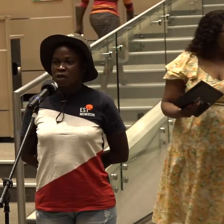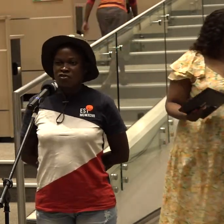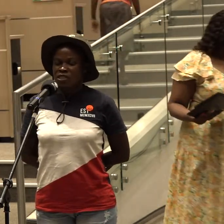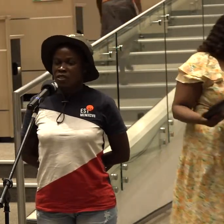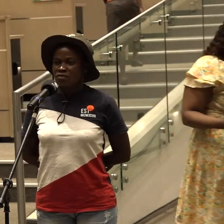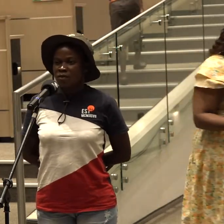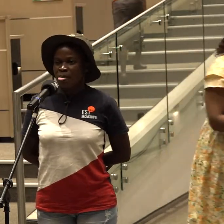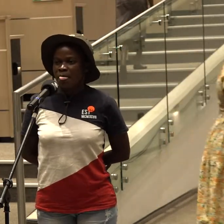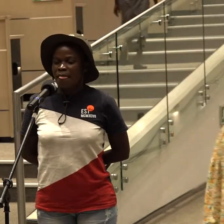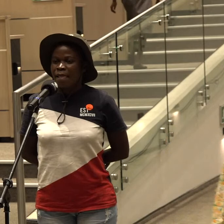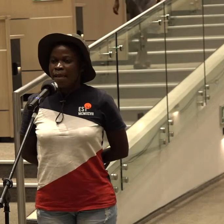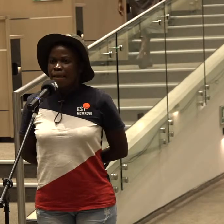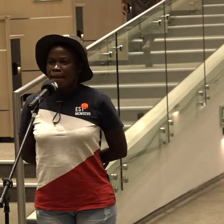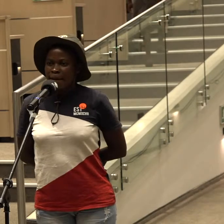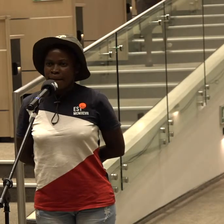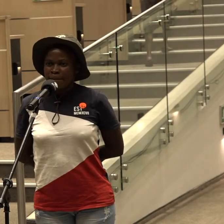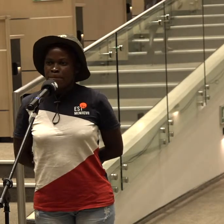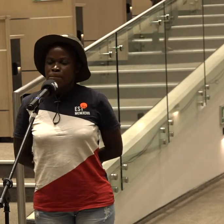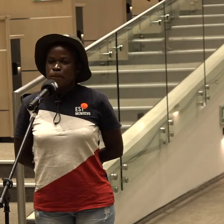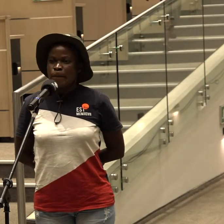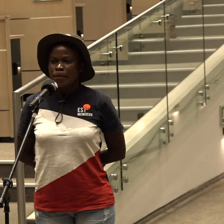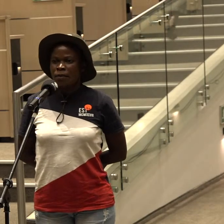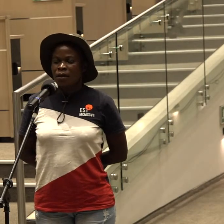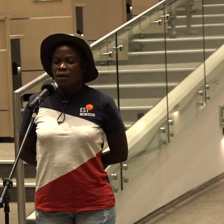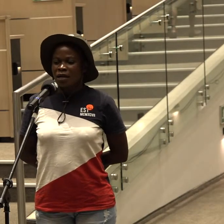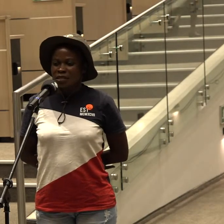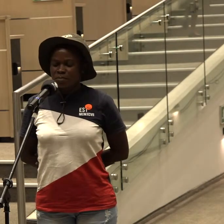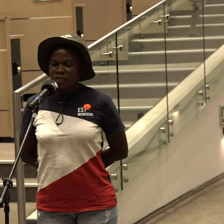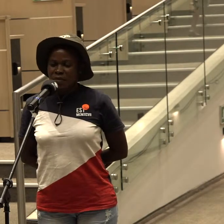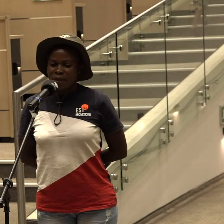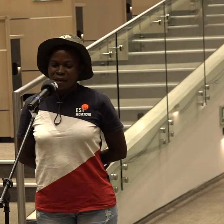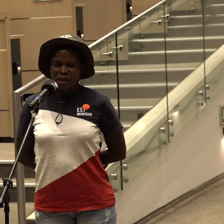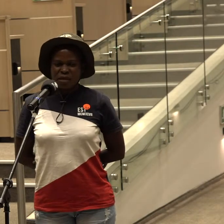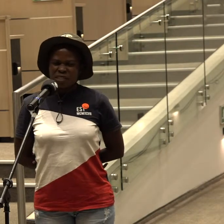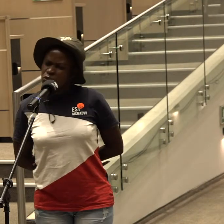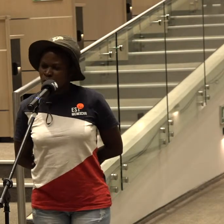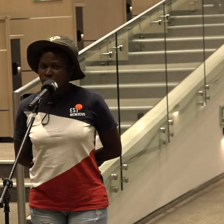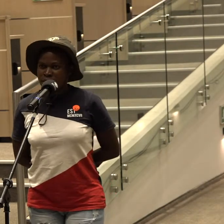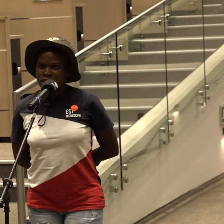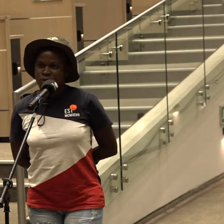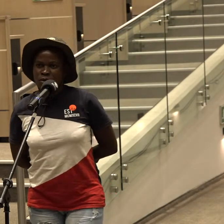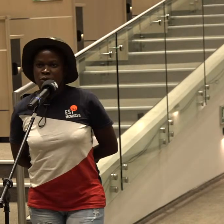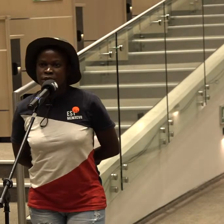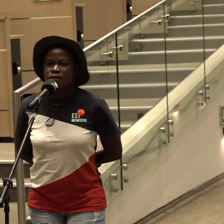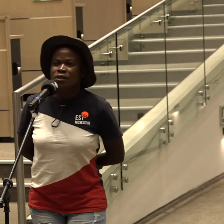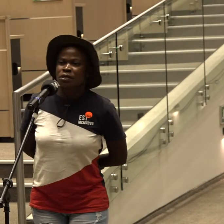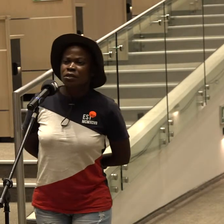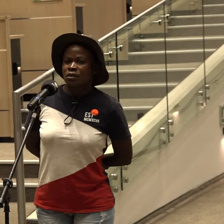as you say September Edition